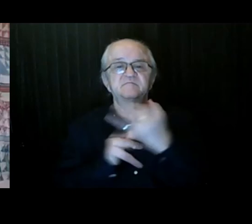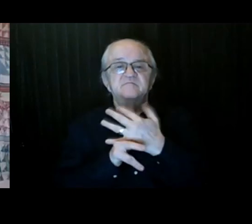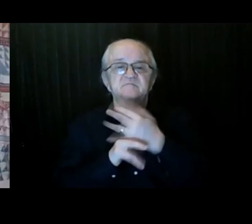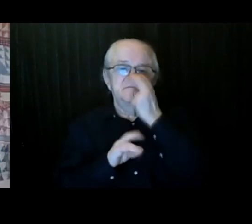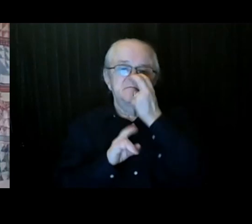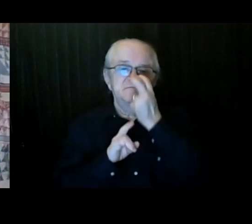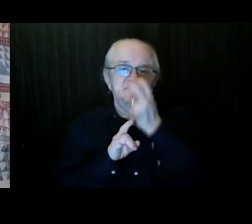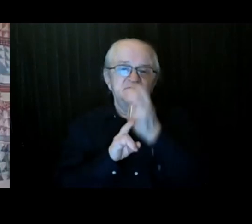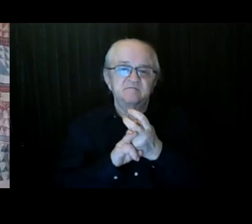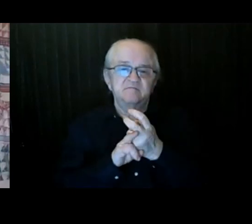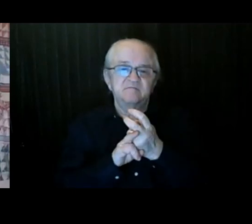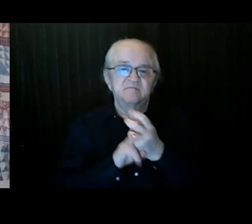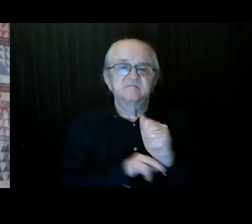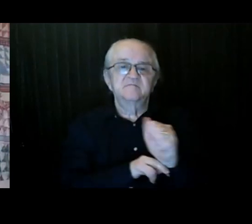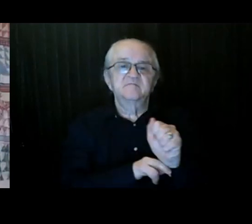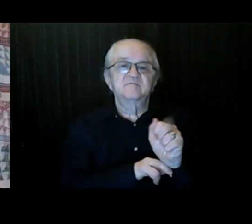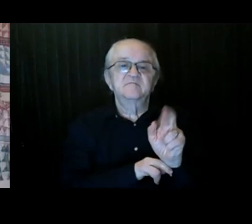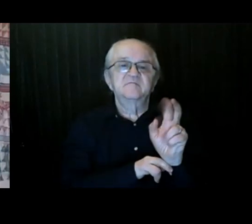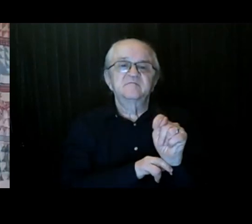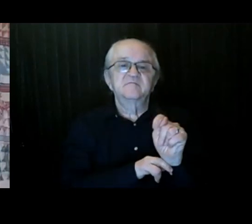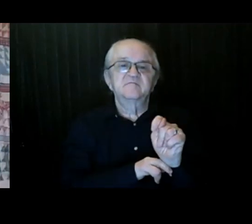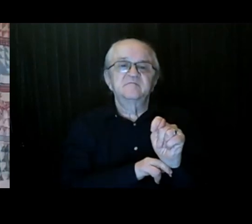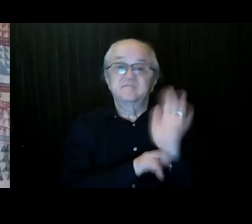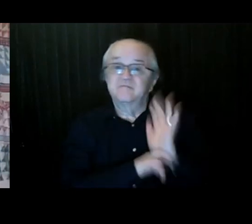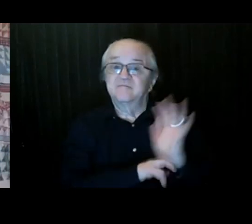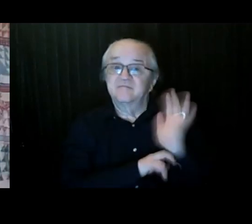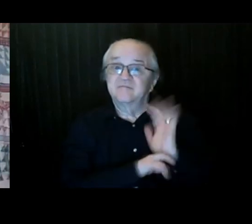art. They called it West Germany back then.